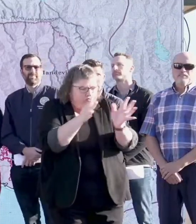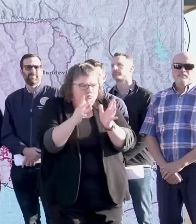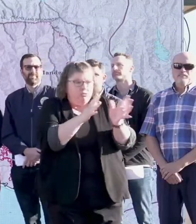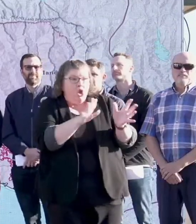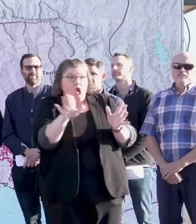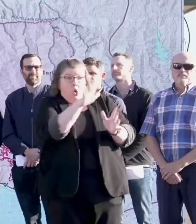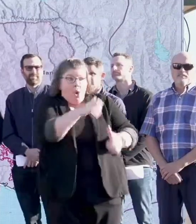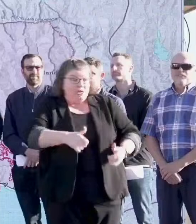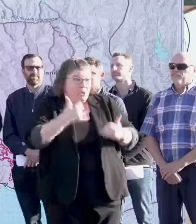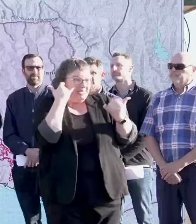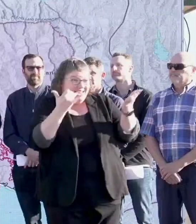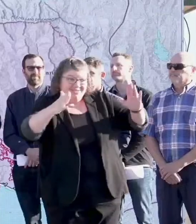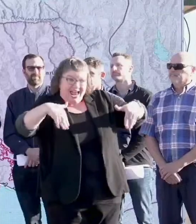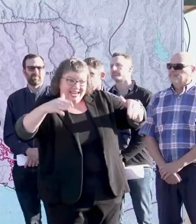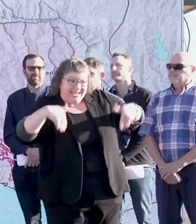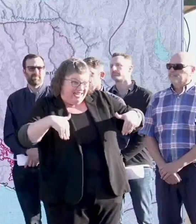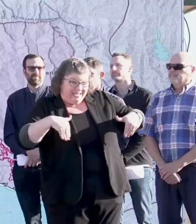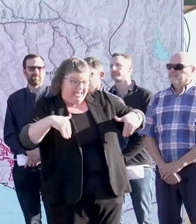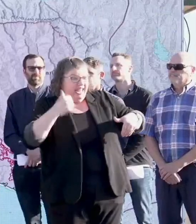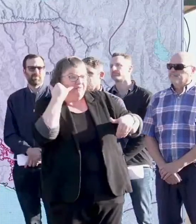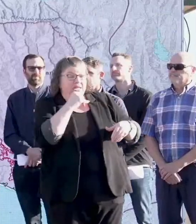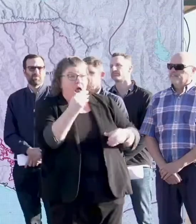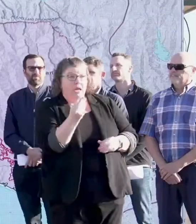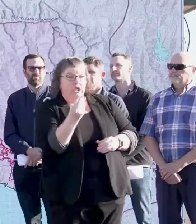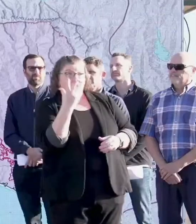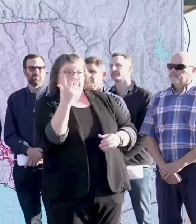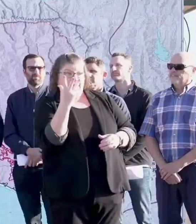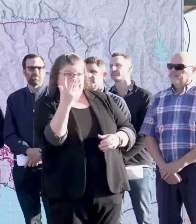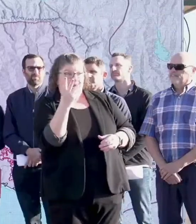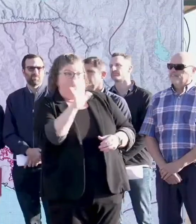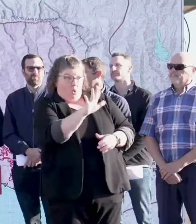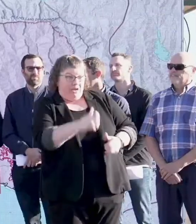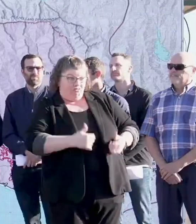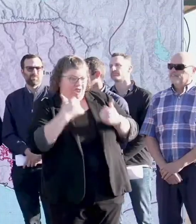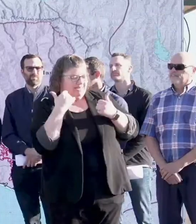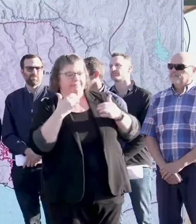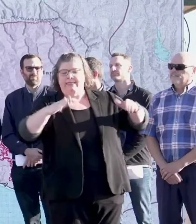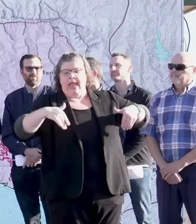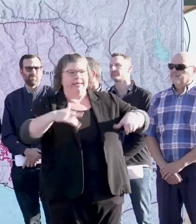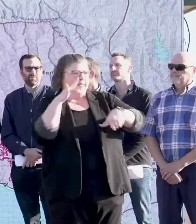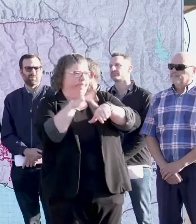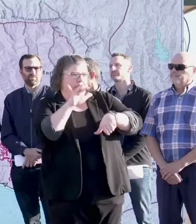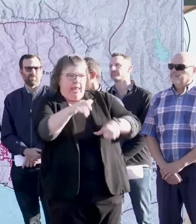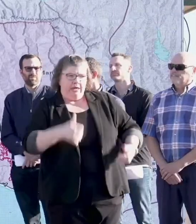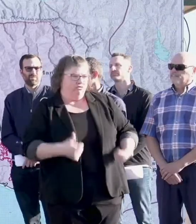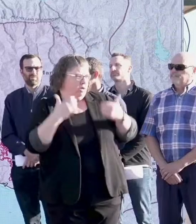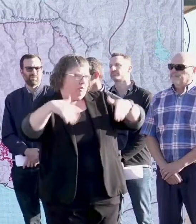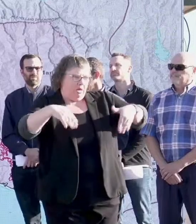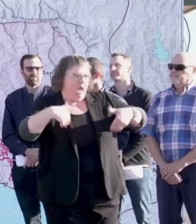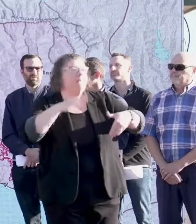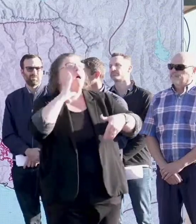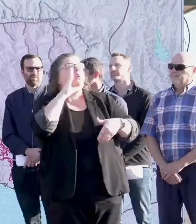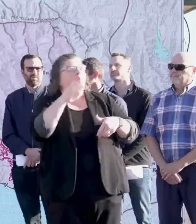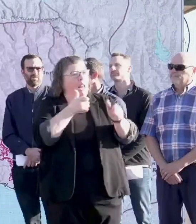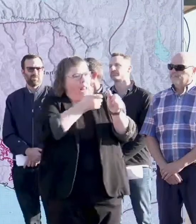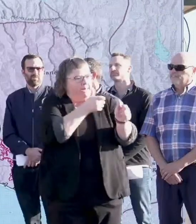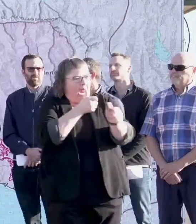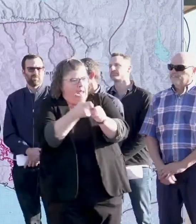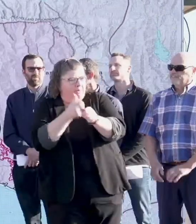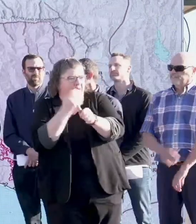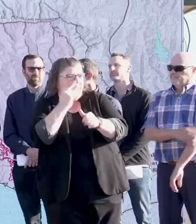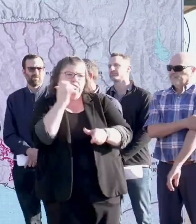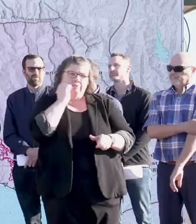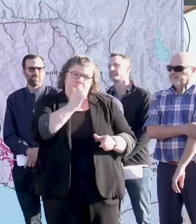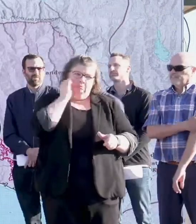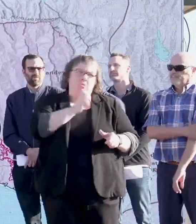your address illuminated, that means that we have not gotten to that address as of yet, but we are updating that information on a daily